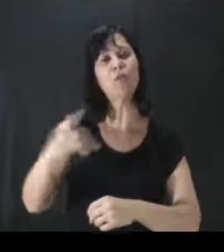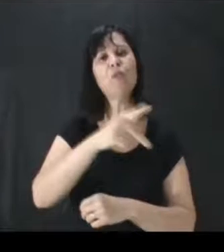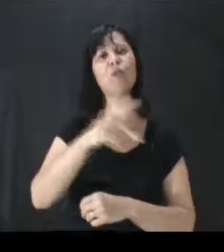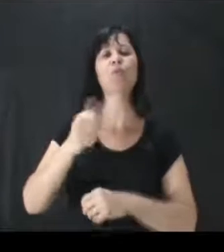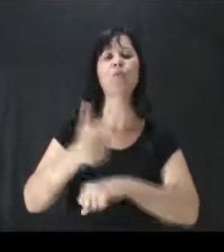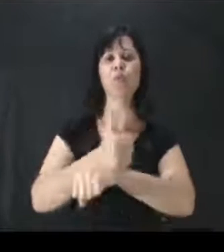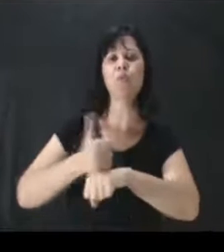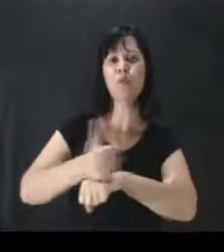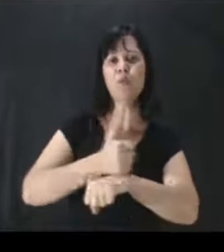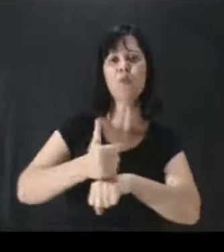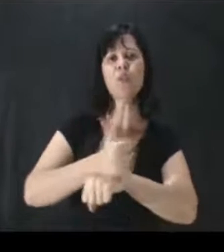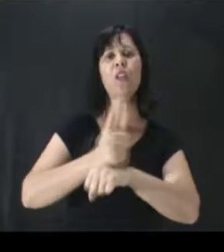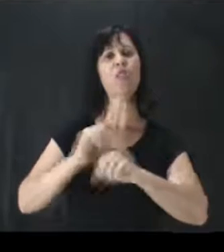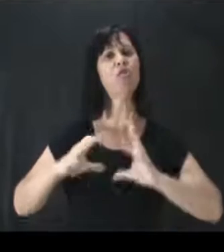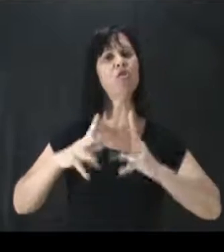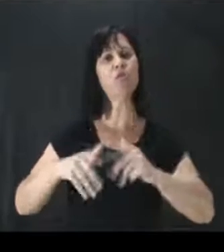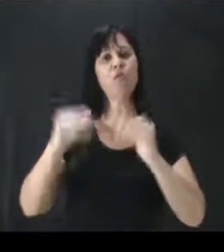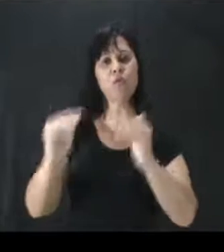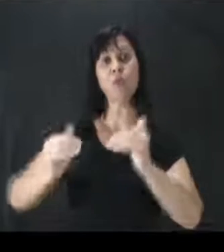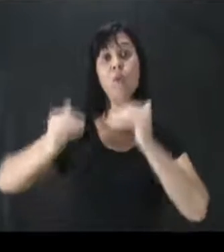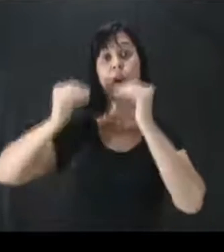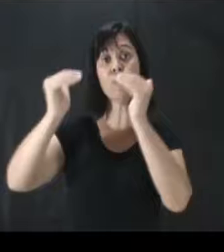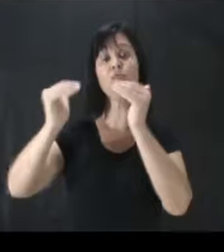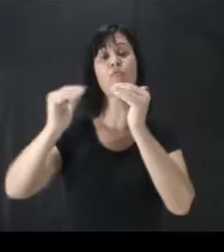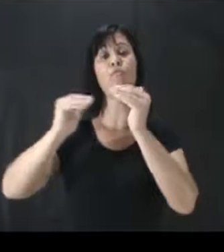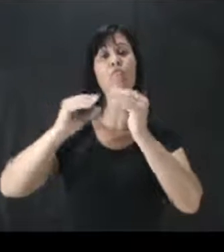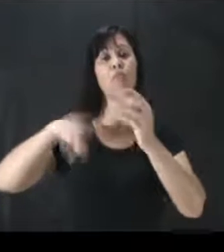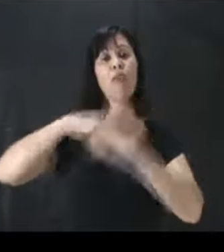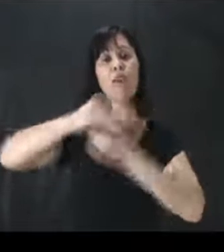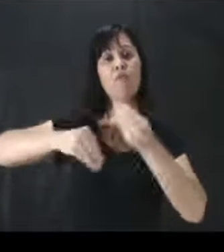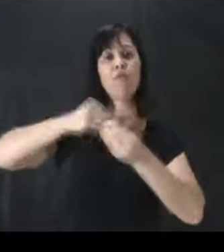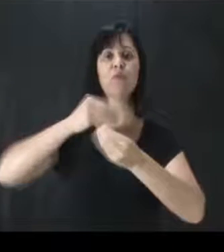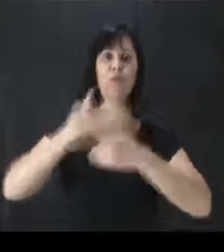process assuming the responsibility collectively.